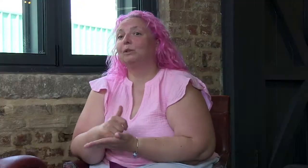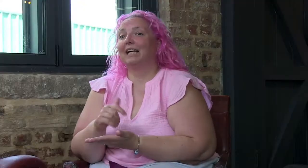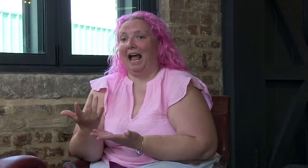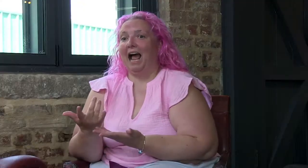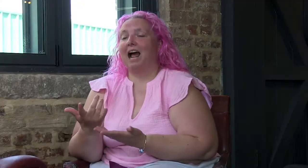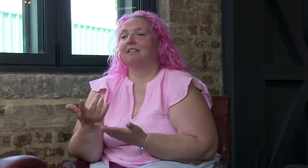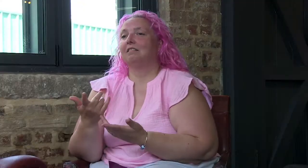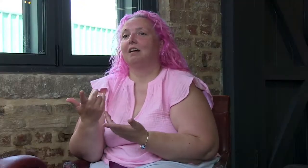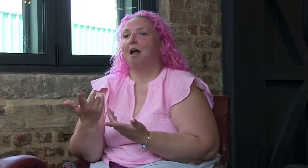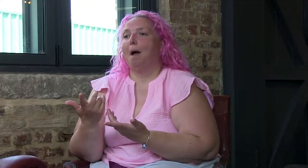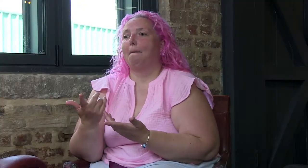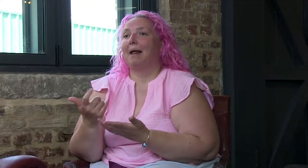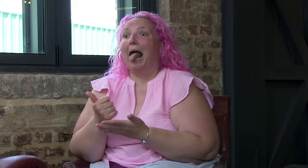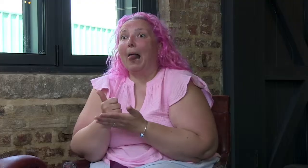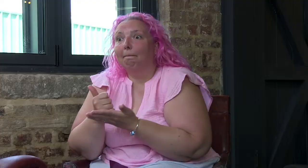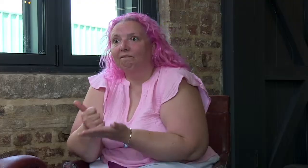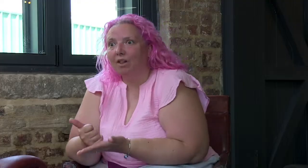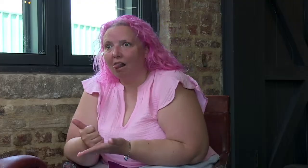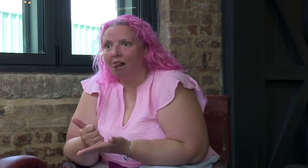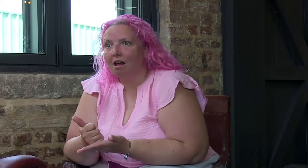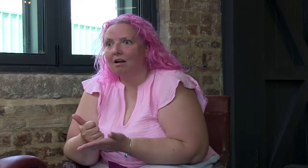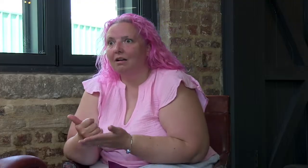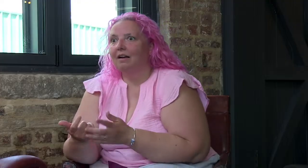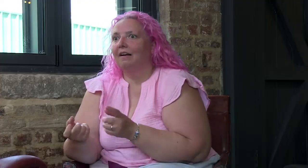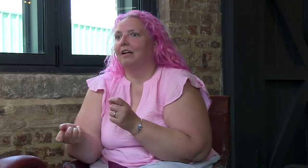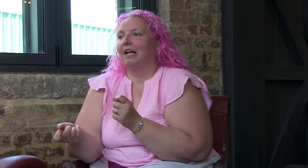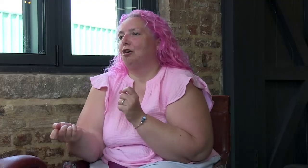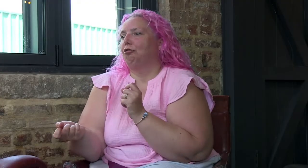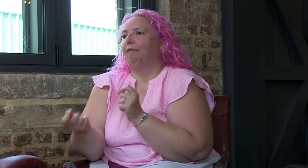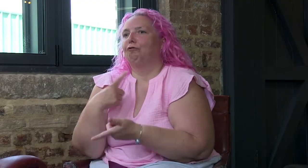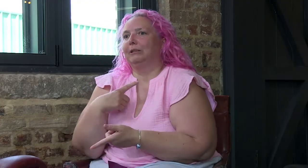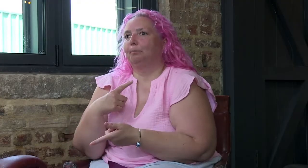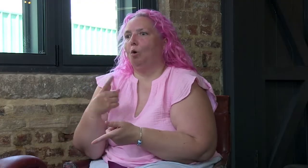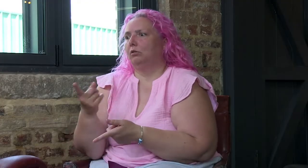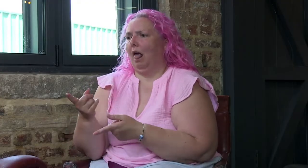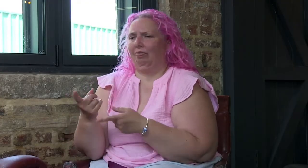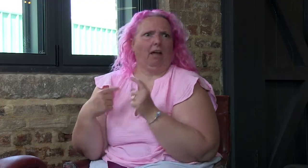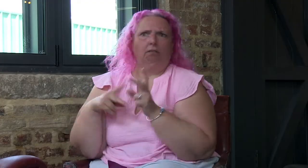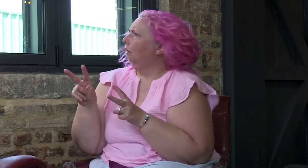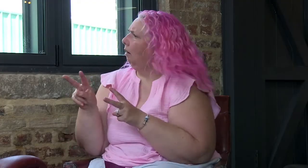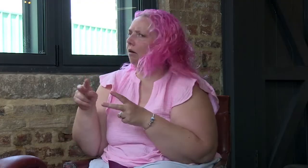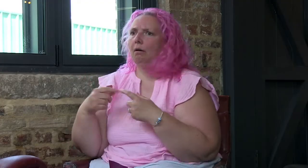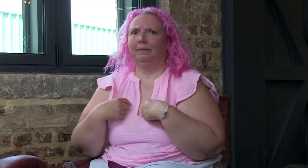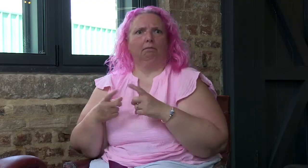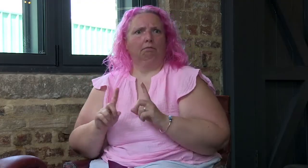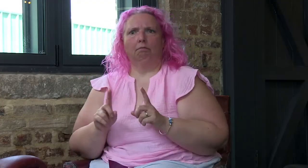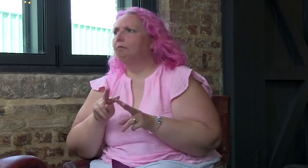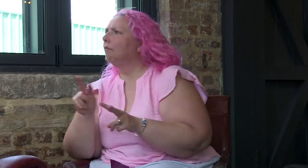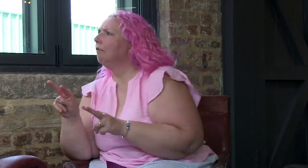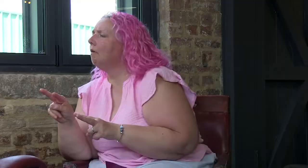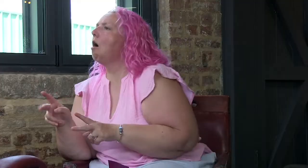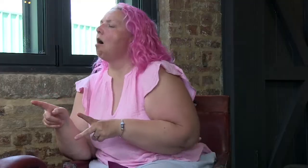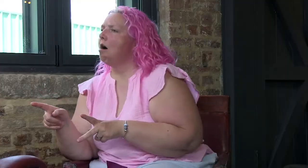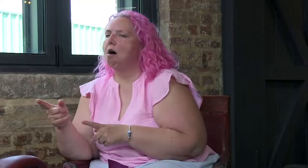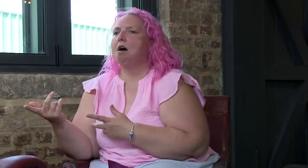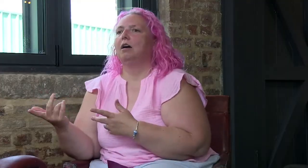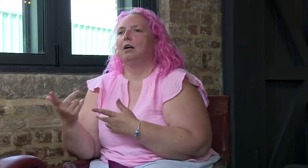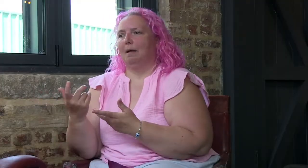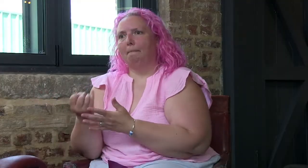help people. Yes, they're absolutely therapeutic. They're so helpful, and they're responsive, and they'll respond to alerts as well, and it